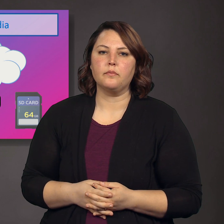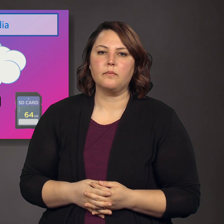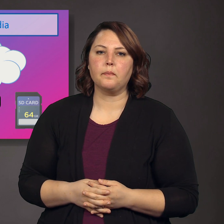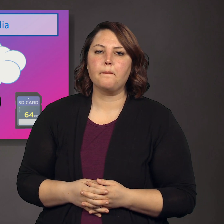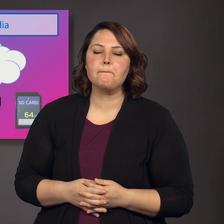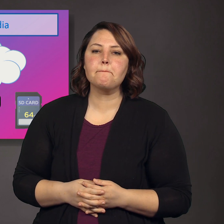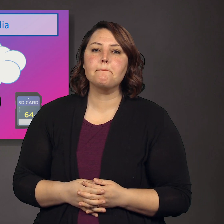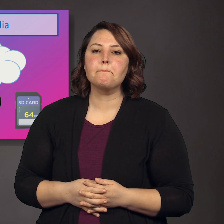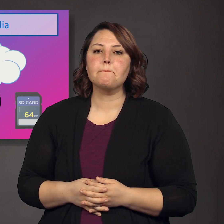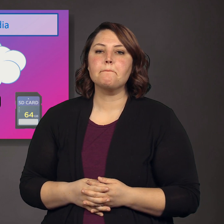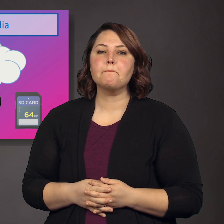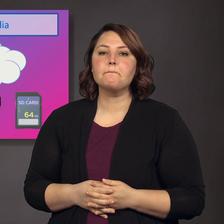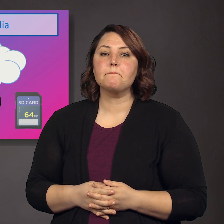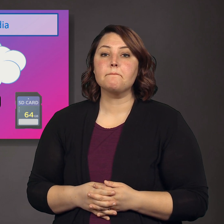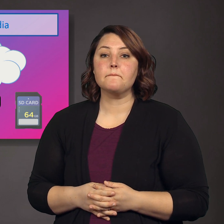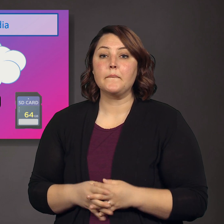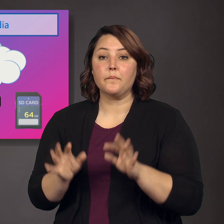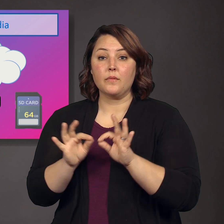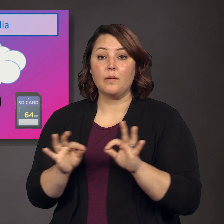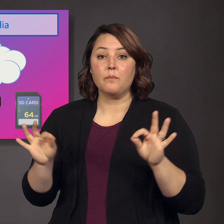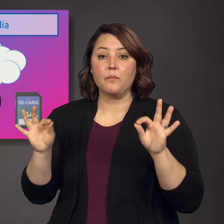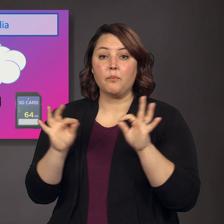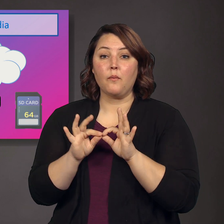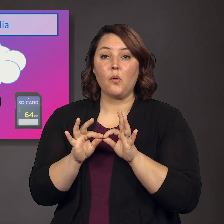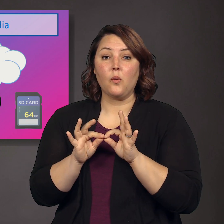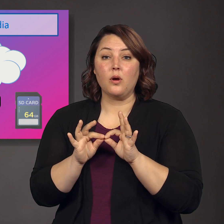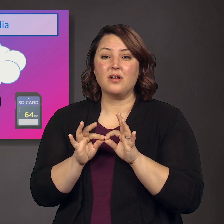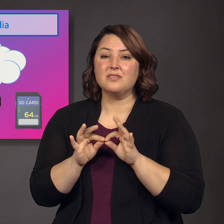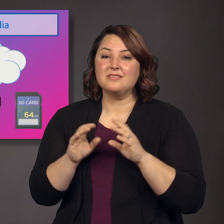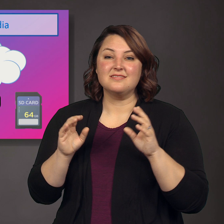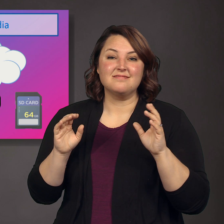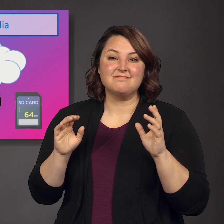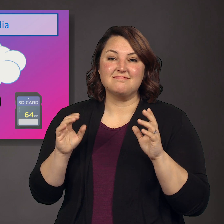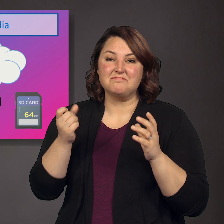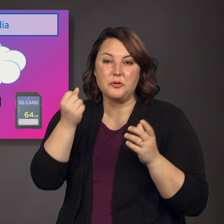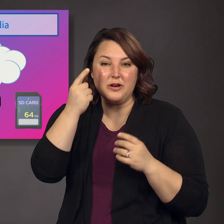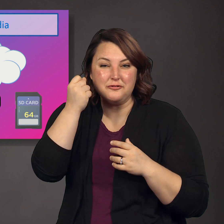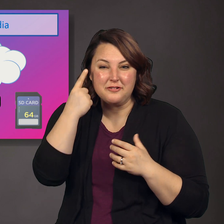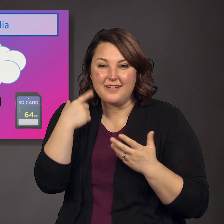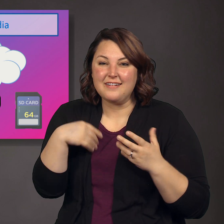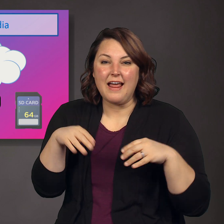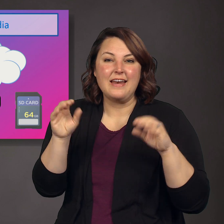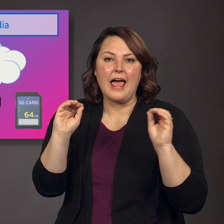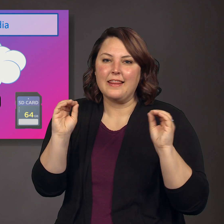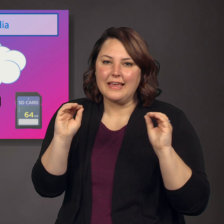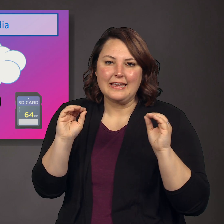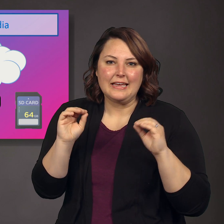So the key thing is nothing is infallible. Have your data on